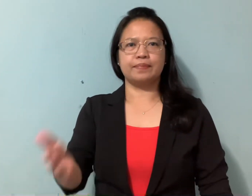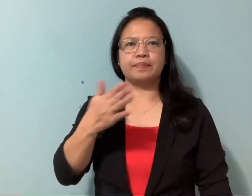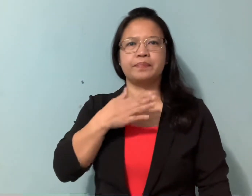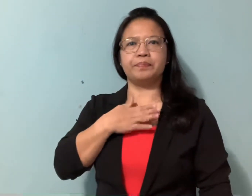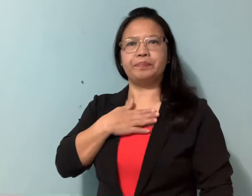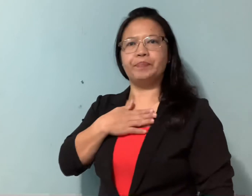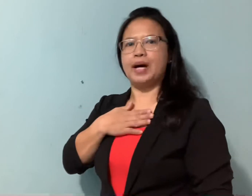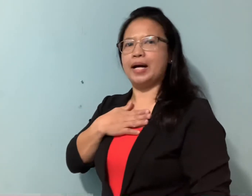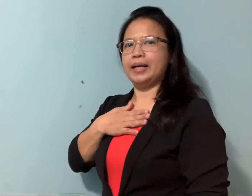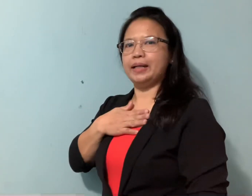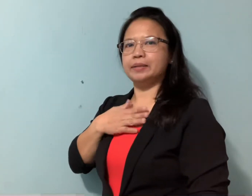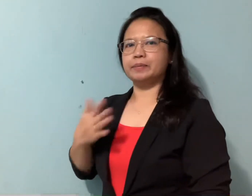My,